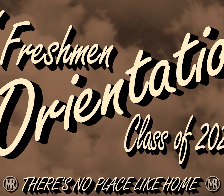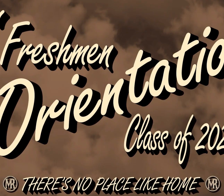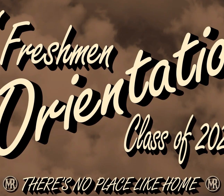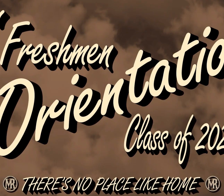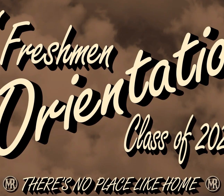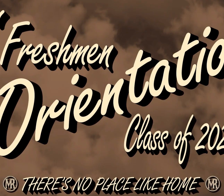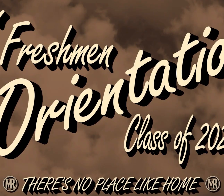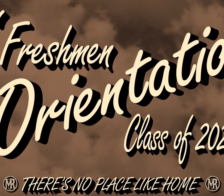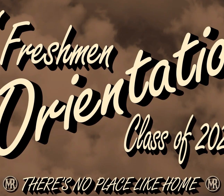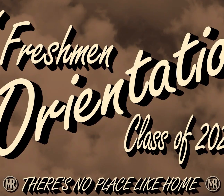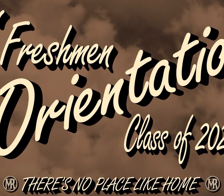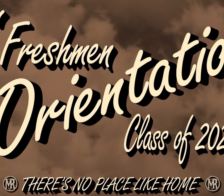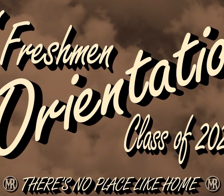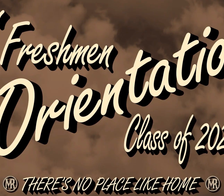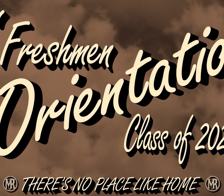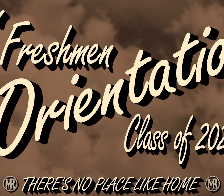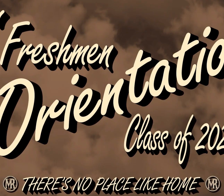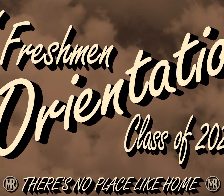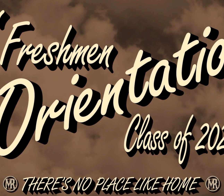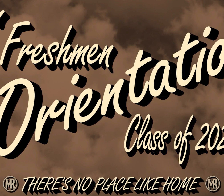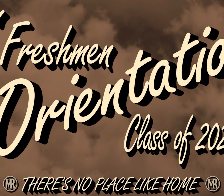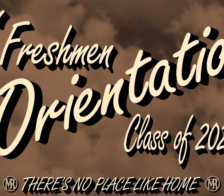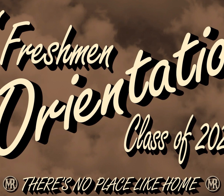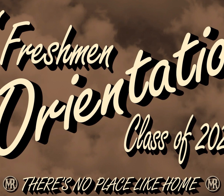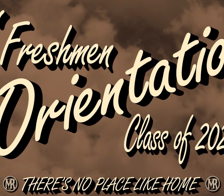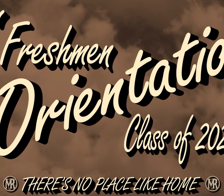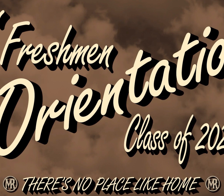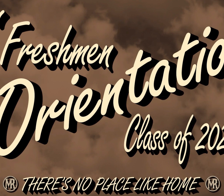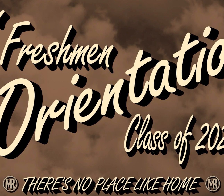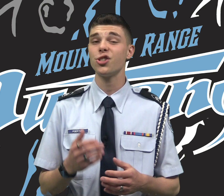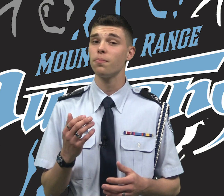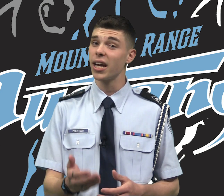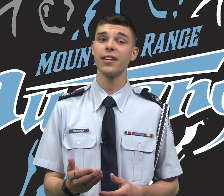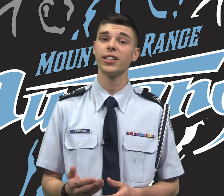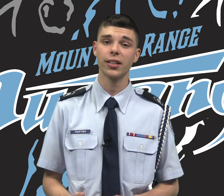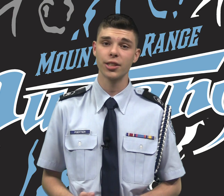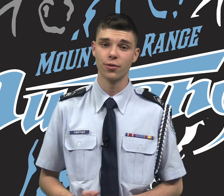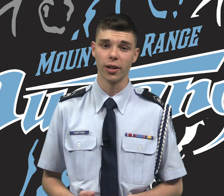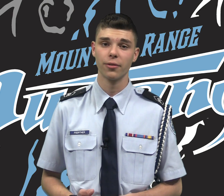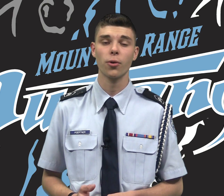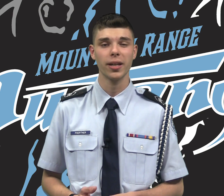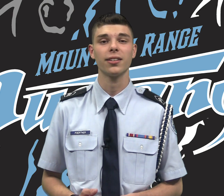throughout the school year, and mentors a small group of freshmen. Link Crew is a year-long commitment, and you may even get elective credit for being a Link